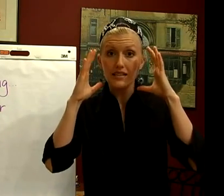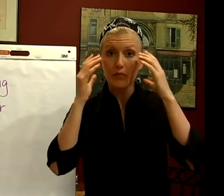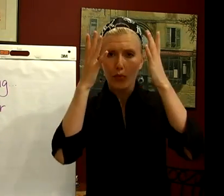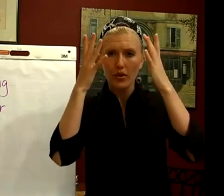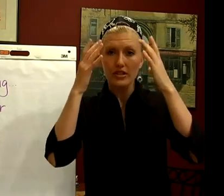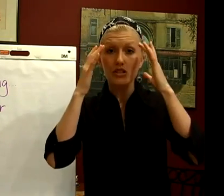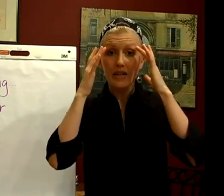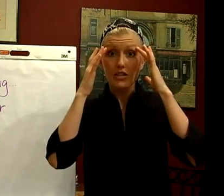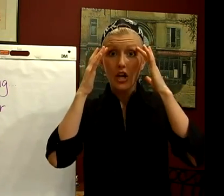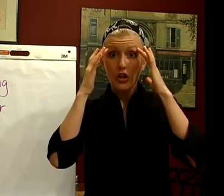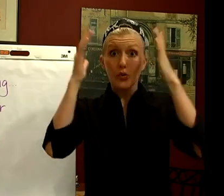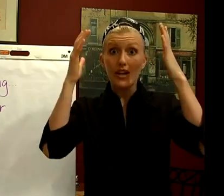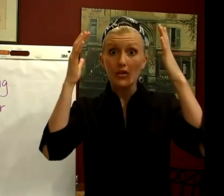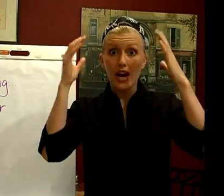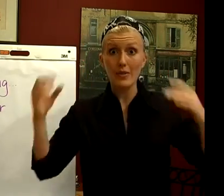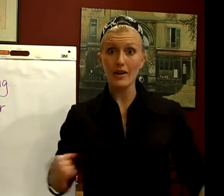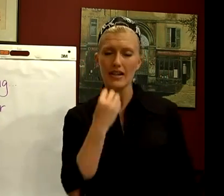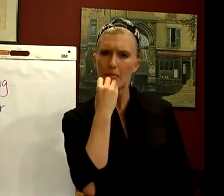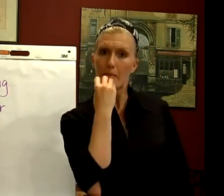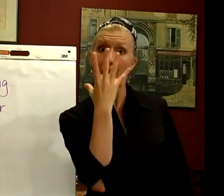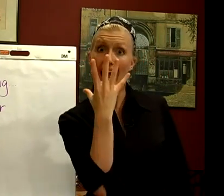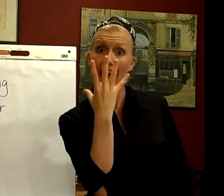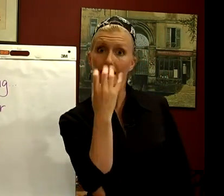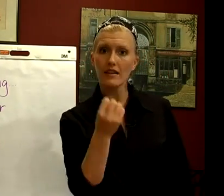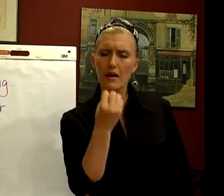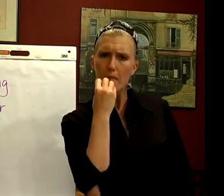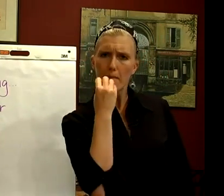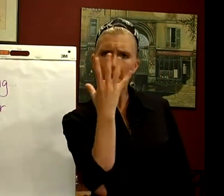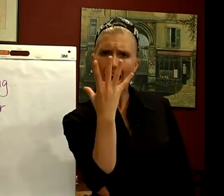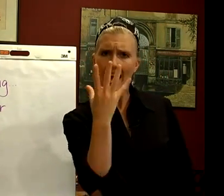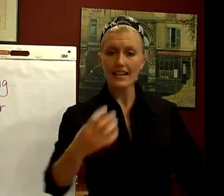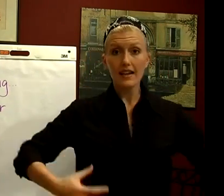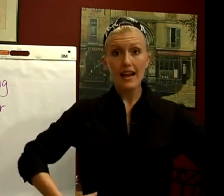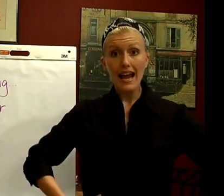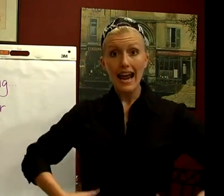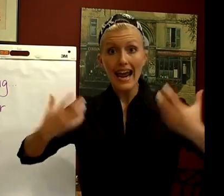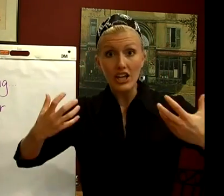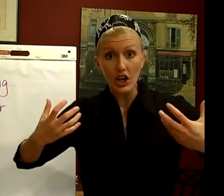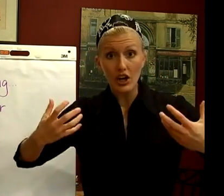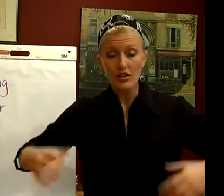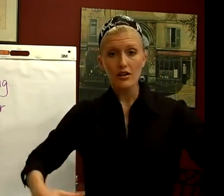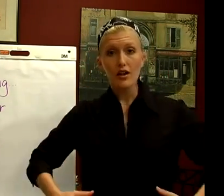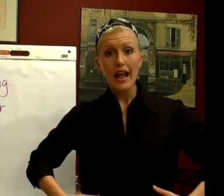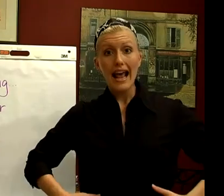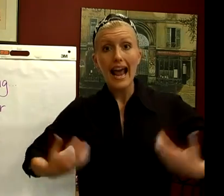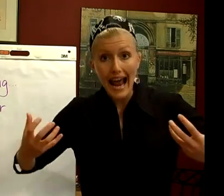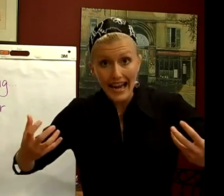is important, because you'll raise your eyebrows up. Mad, mad, anger,